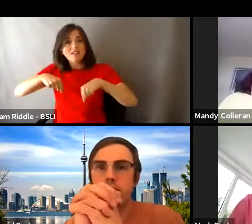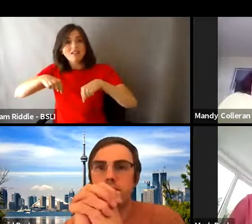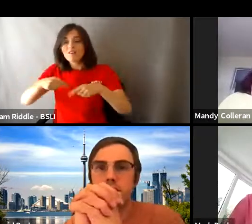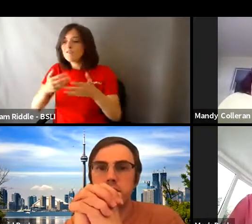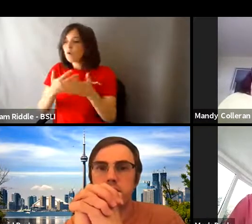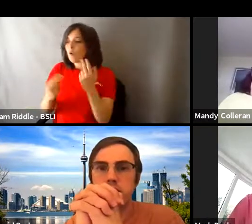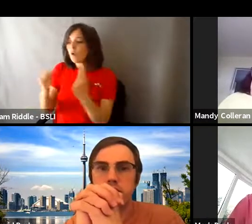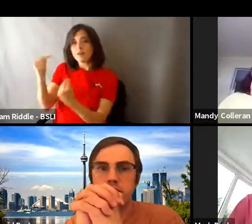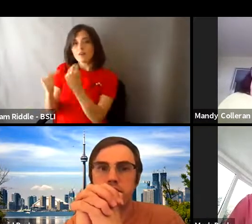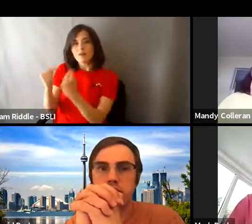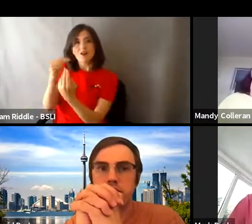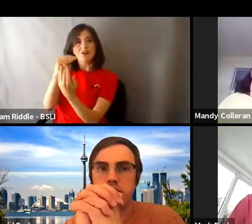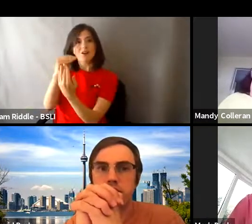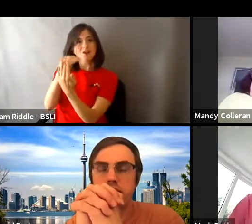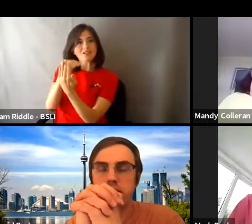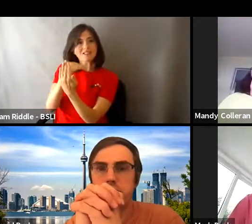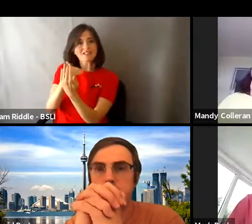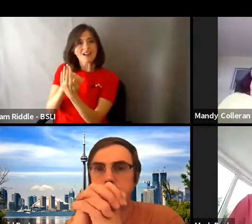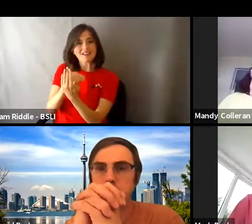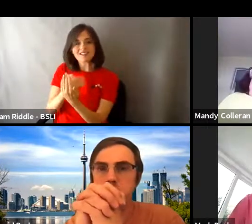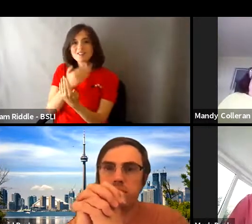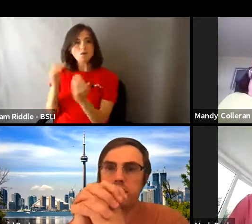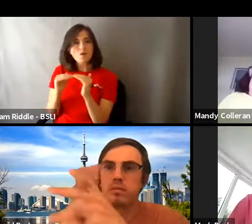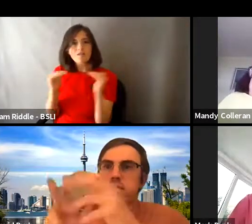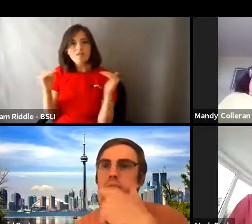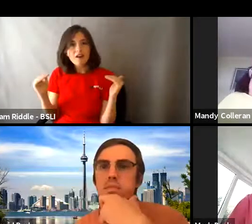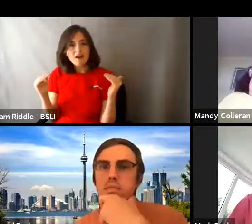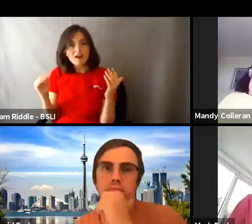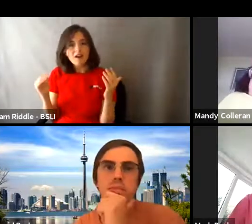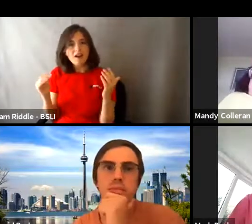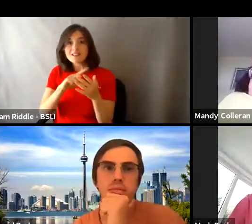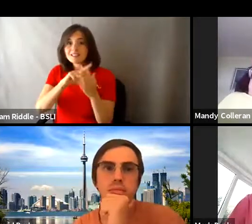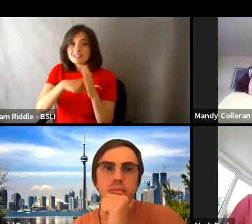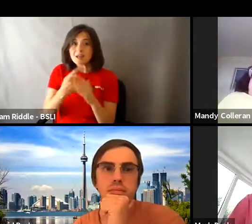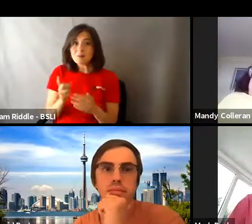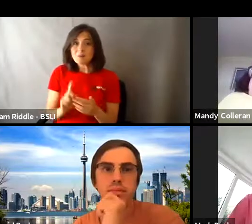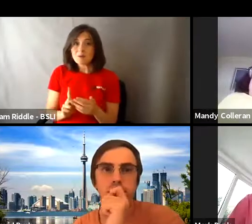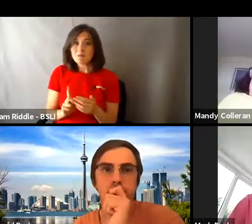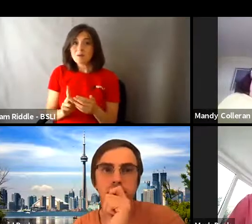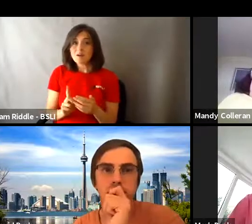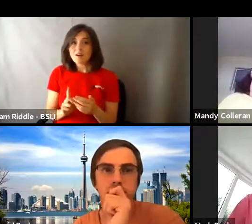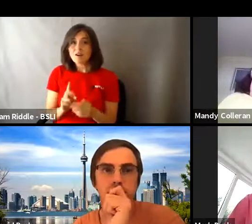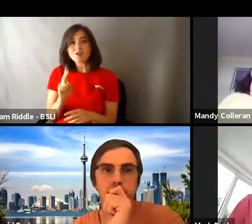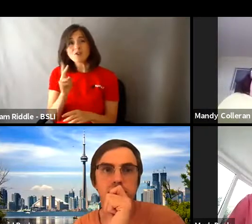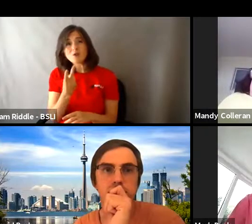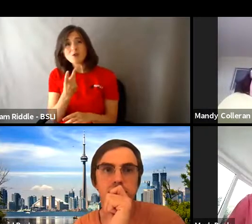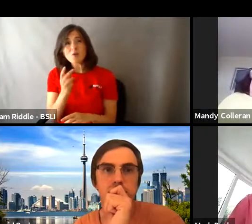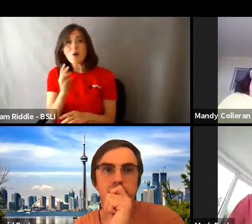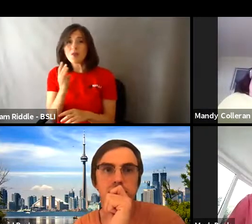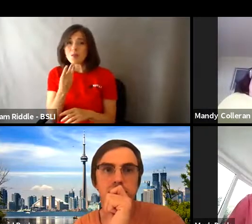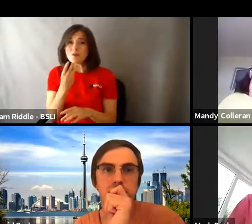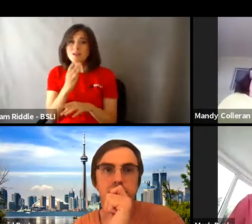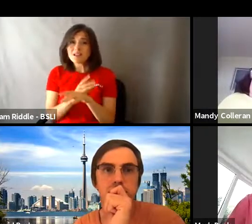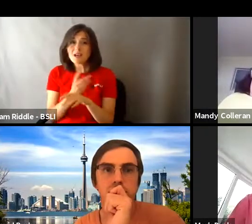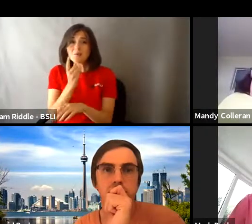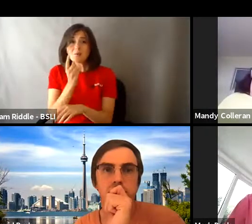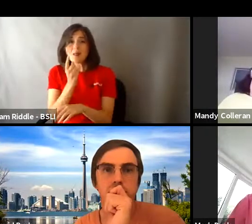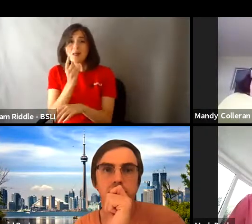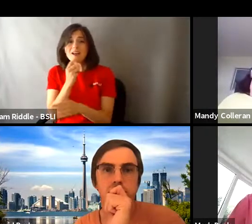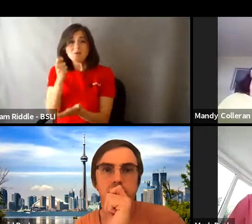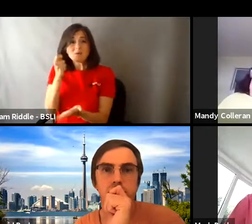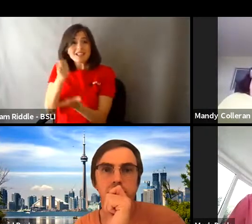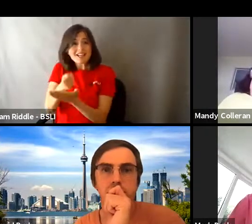unfair conditionality where disabled people are 2 or 3 times more likely to be